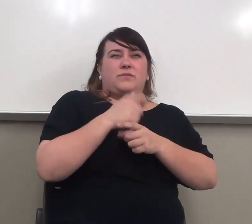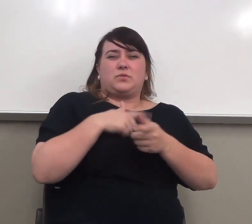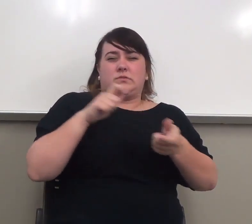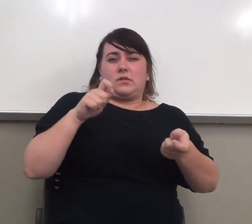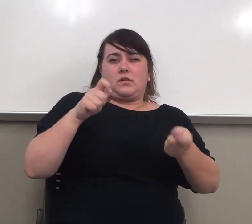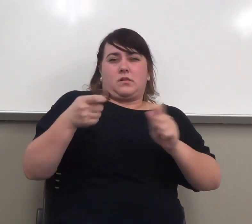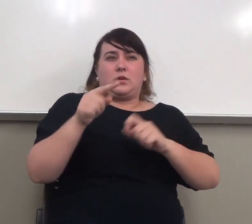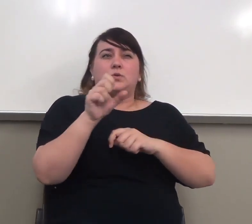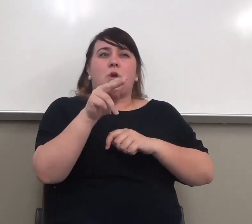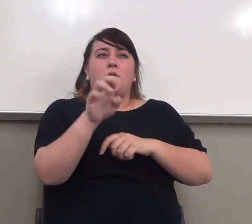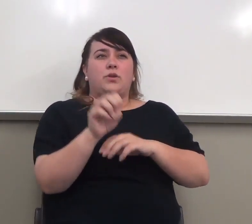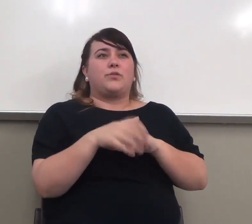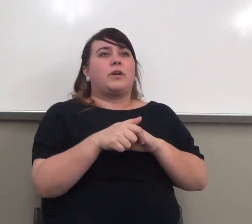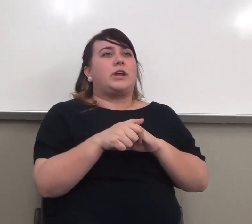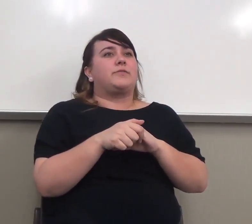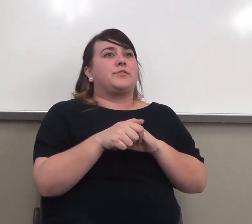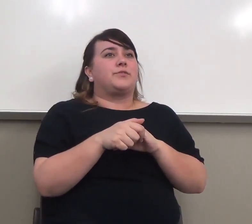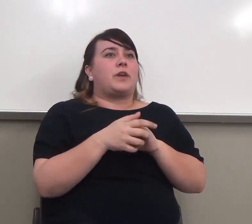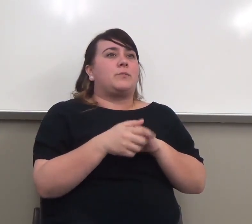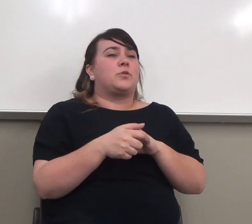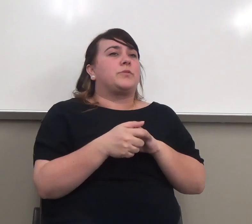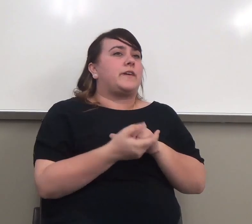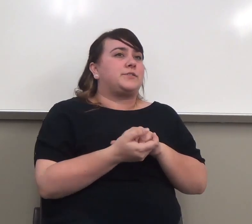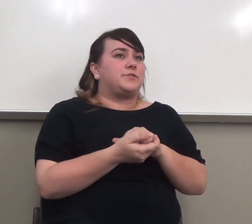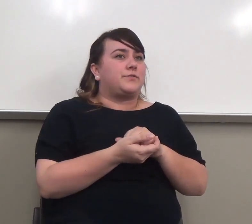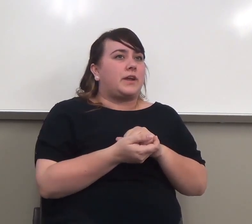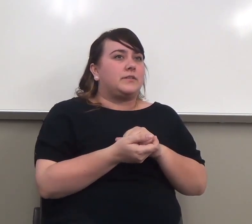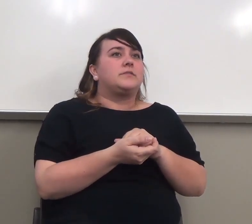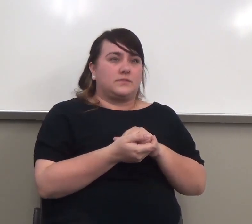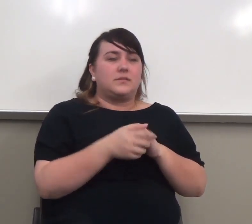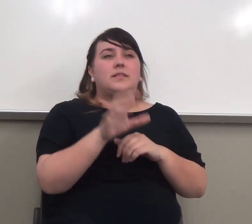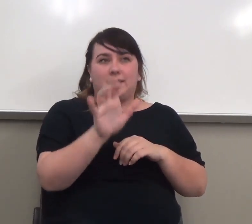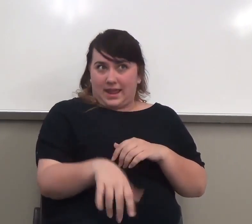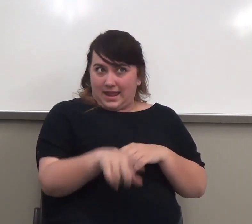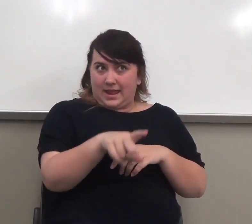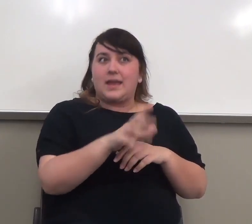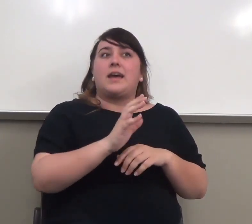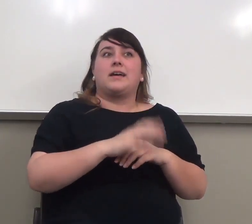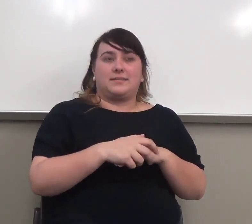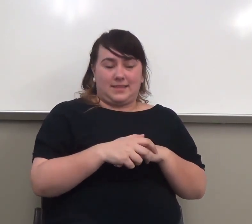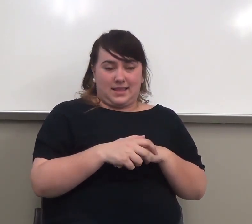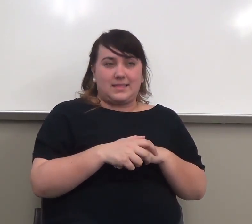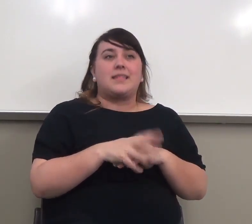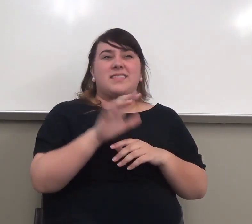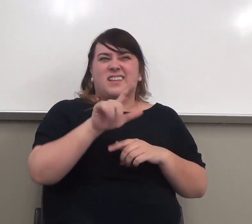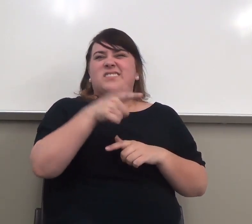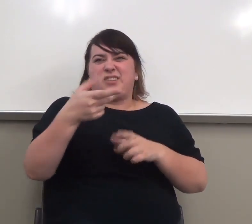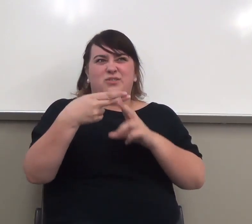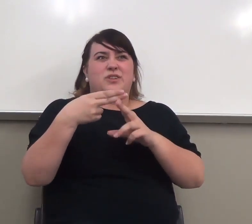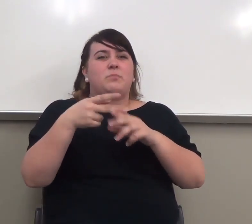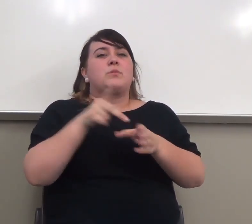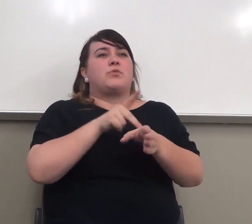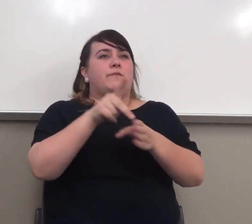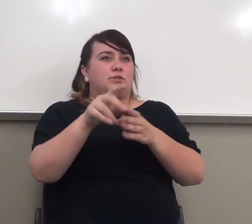writing, you can't write the same way that you do in your personal writing or your creative